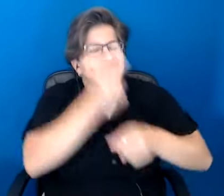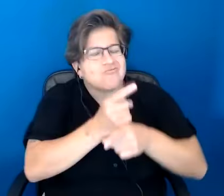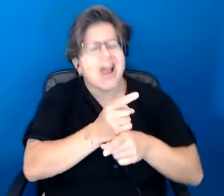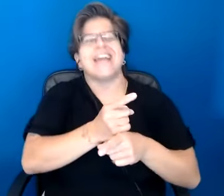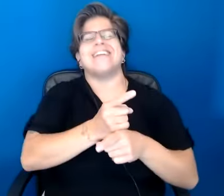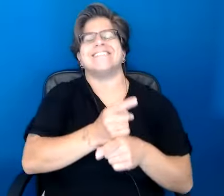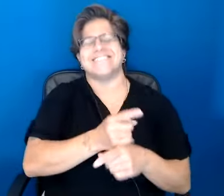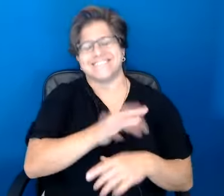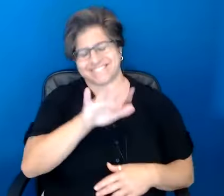Thank you.